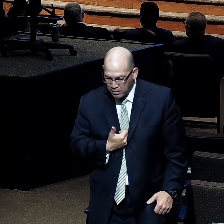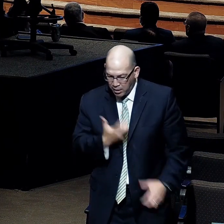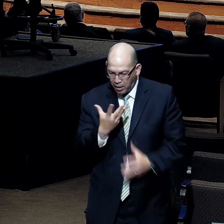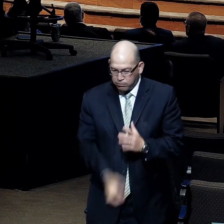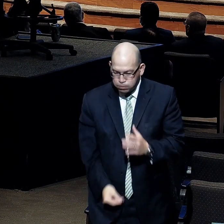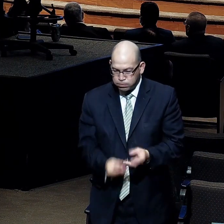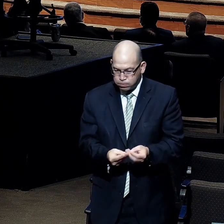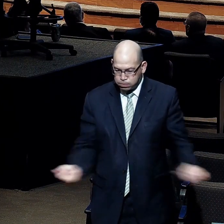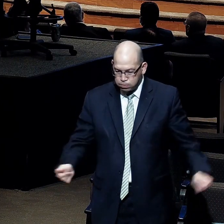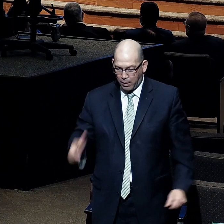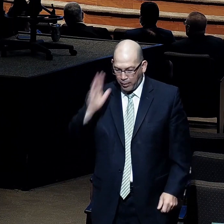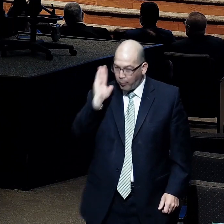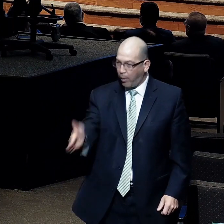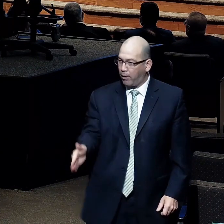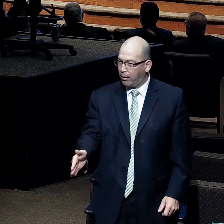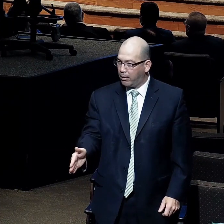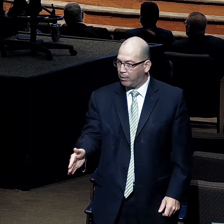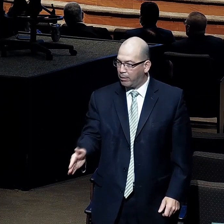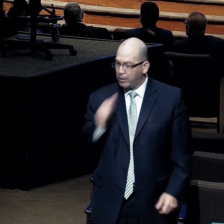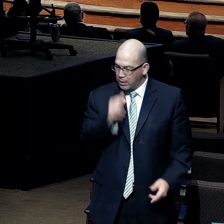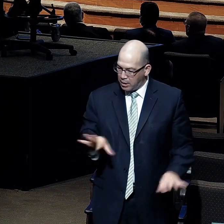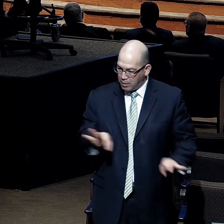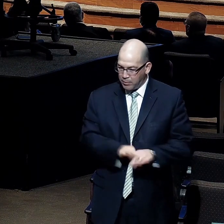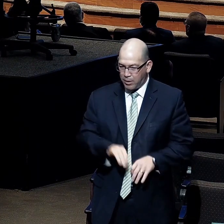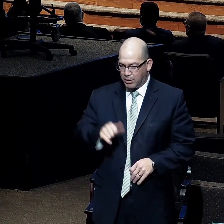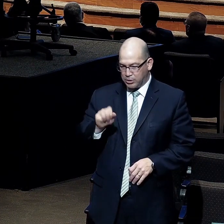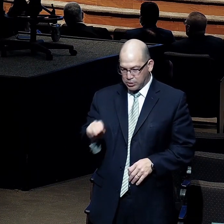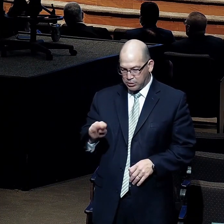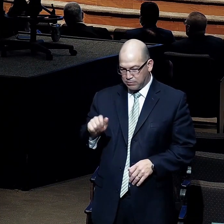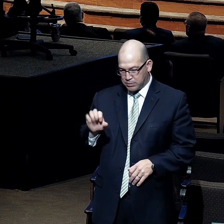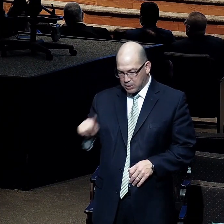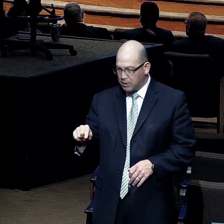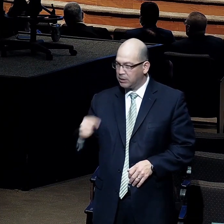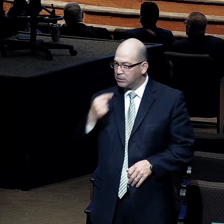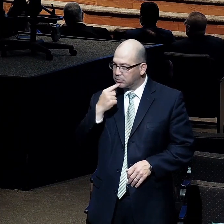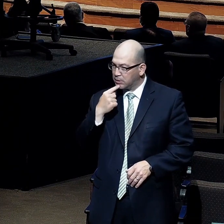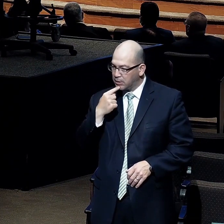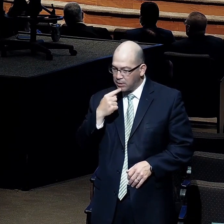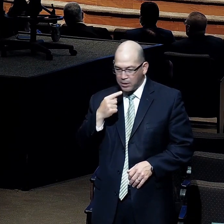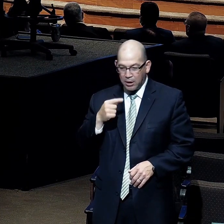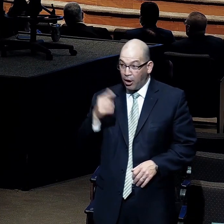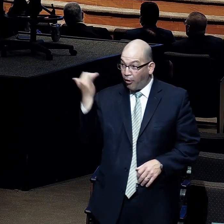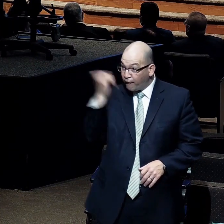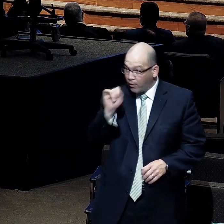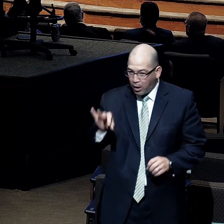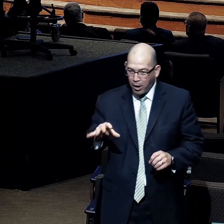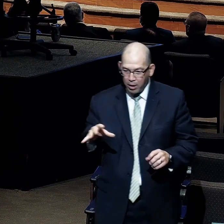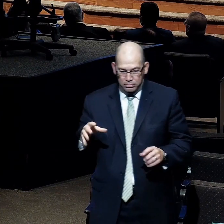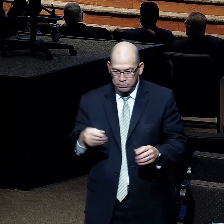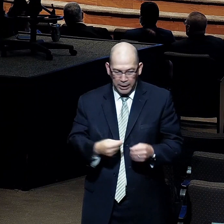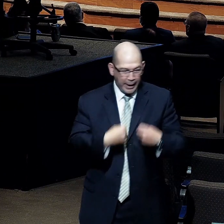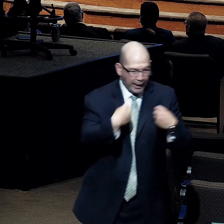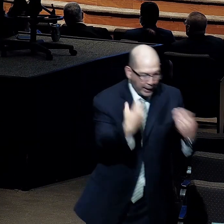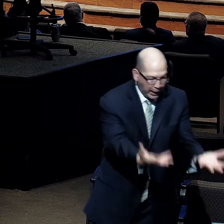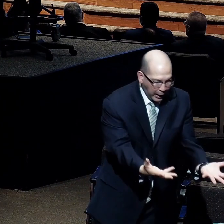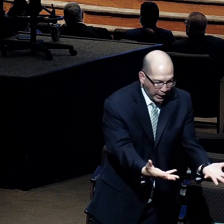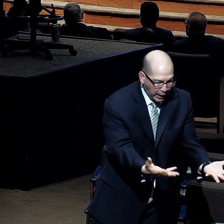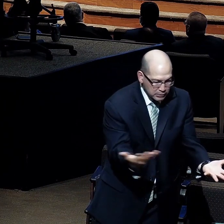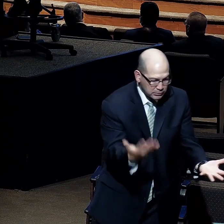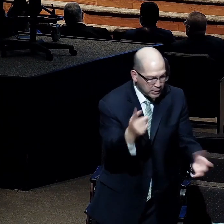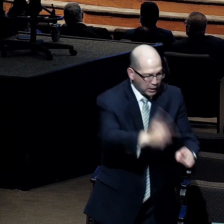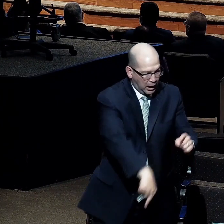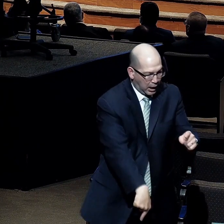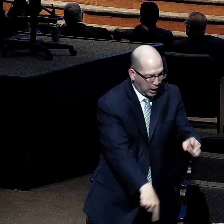Christ? Jim Elliot said, "He is no fool who gives what he cannot keep to gain what he cannot lose." What you put in